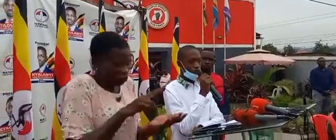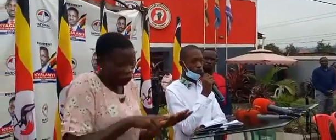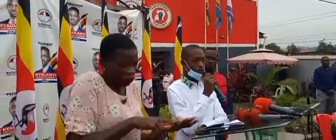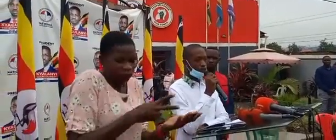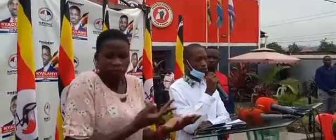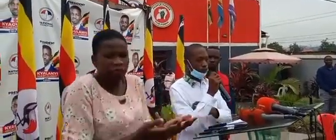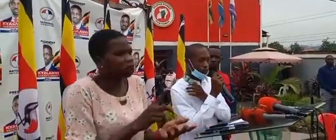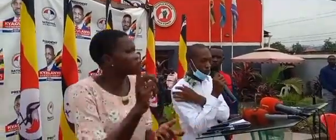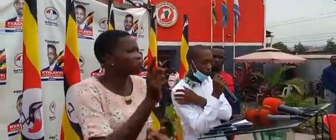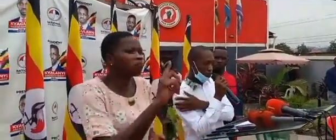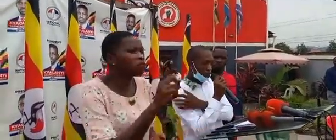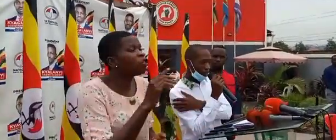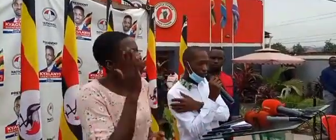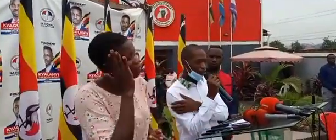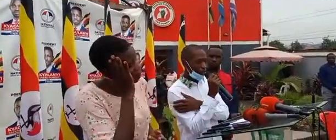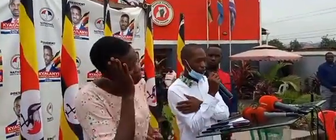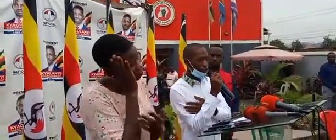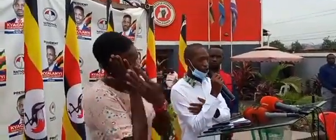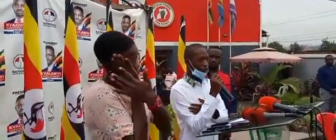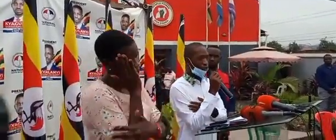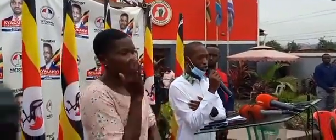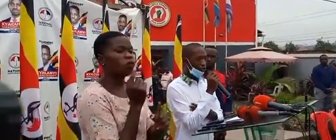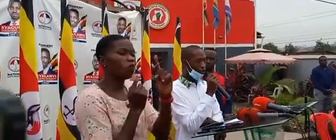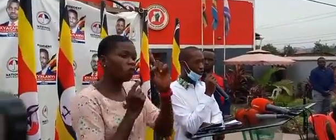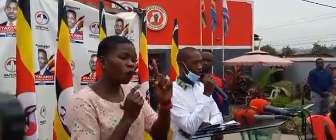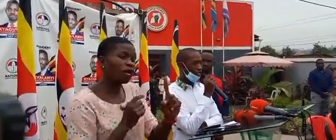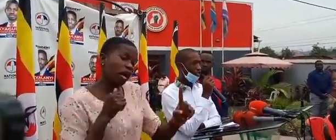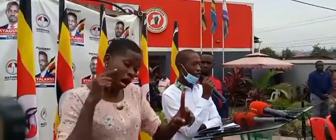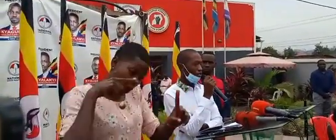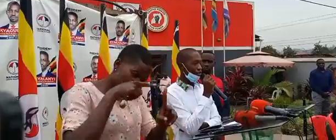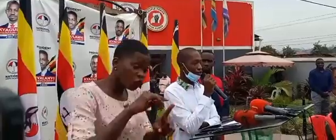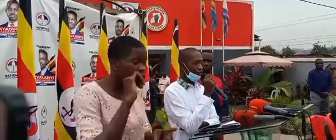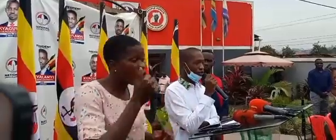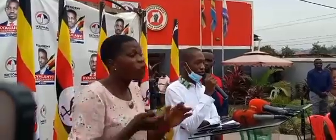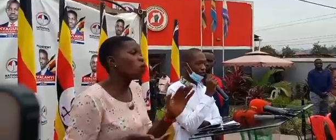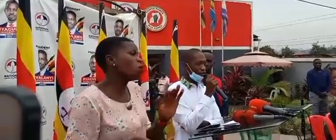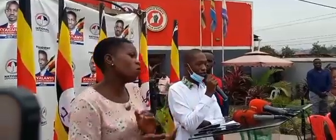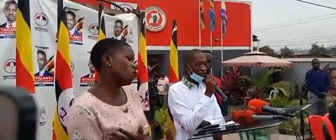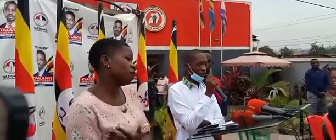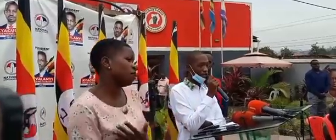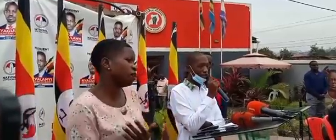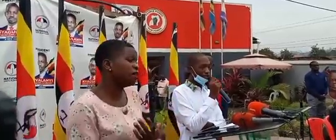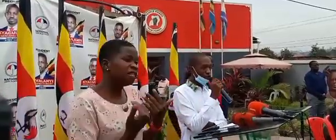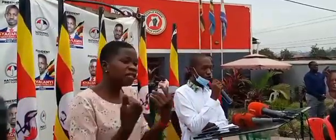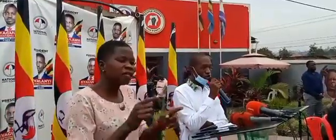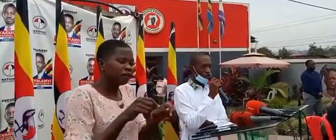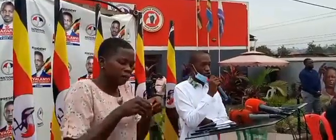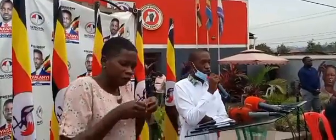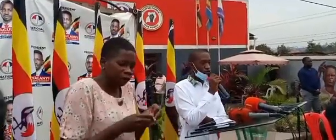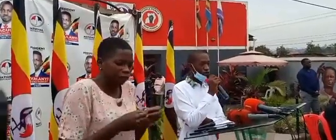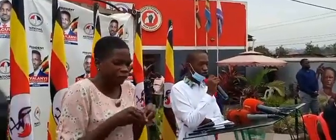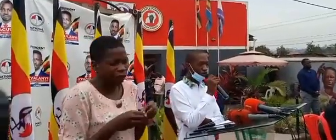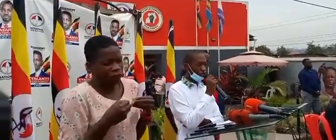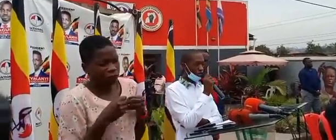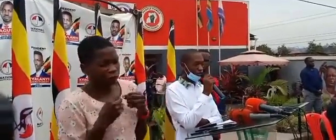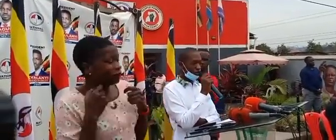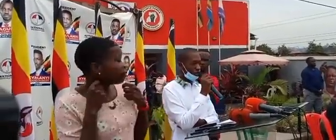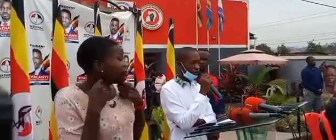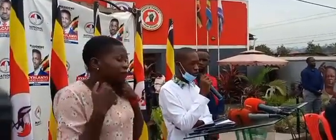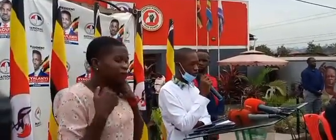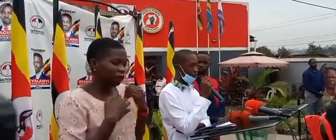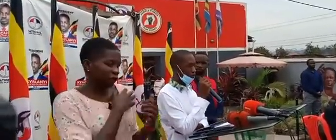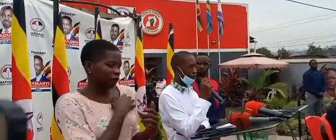bulungi webakira ku ludda bwoti paka budde kukya mu mbeera eyo ng'ensekere zibaluma mukera ku makya